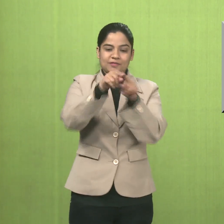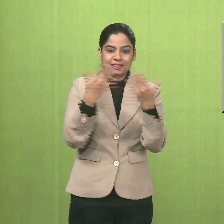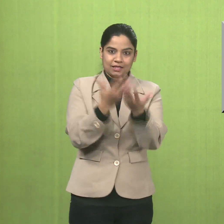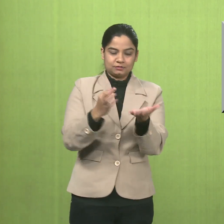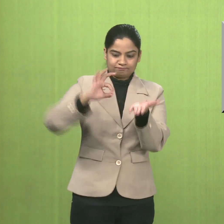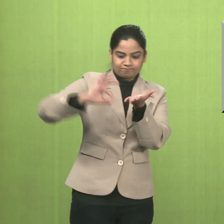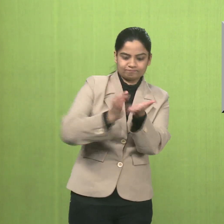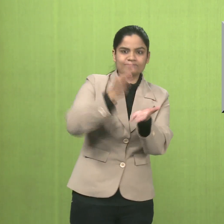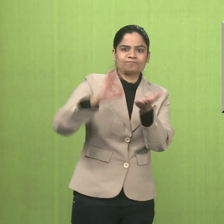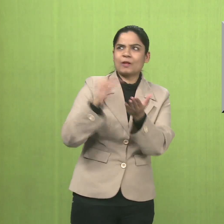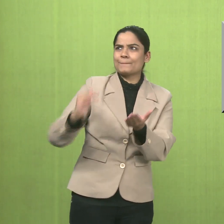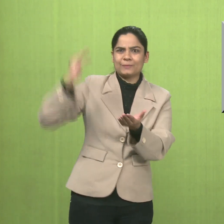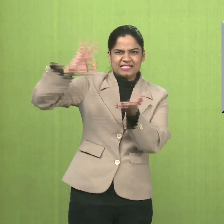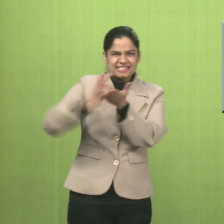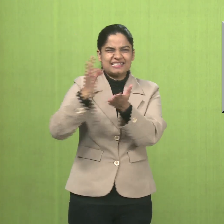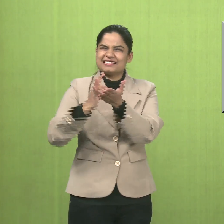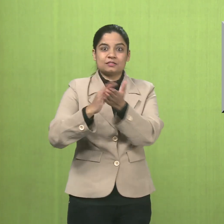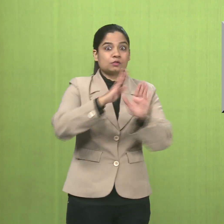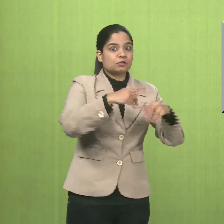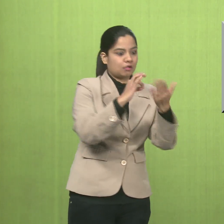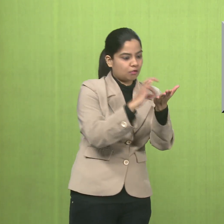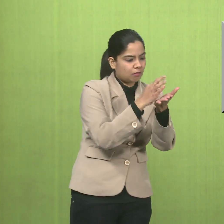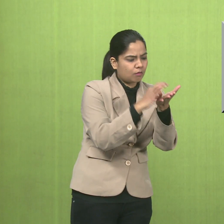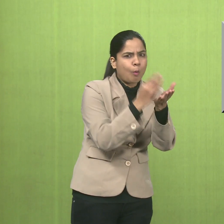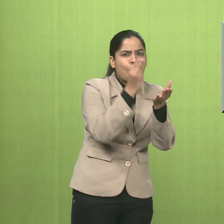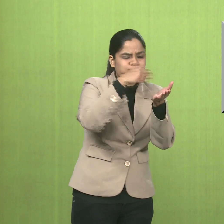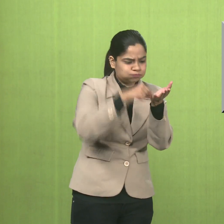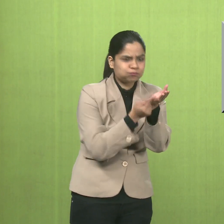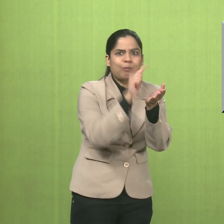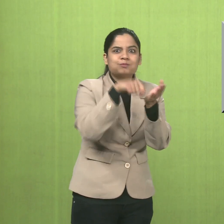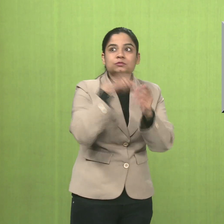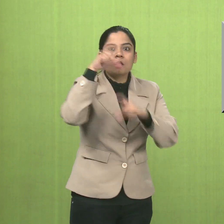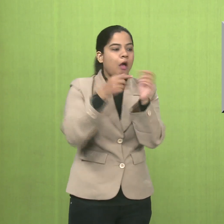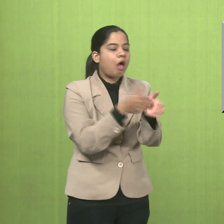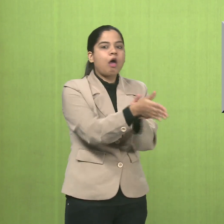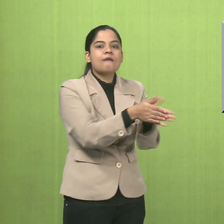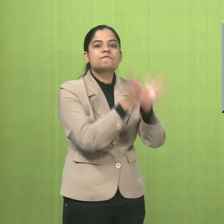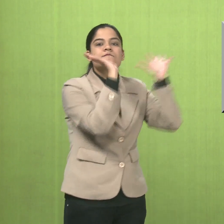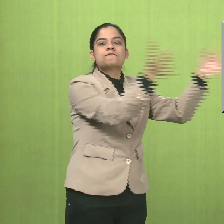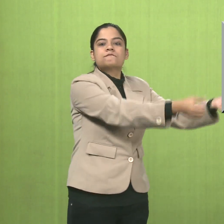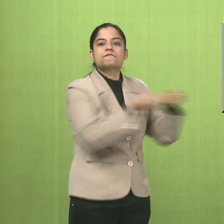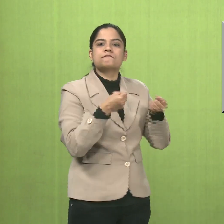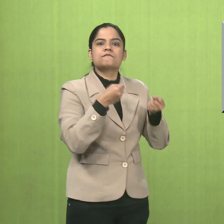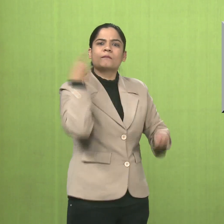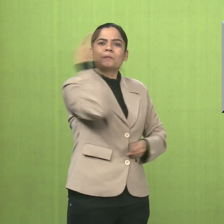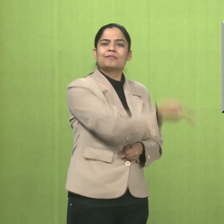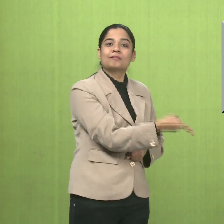who are adults. They can do craft work easily and they have a keen eyesight. So a lot of